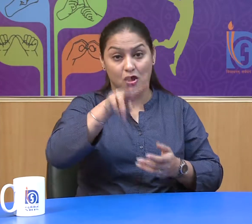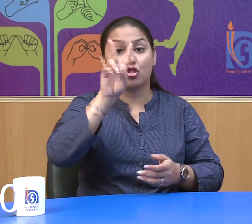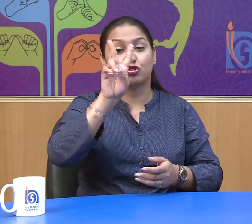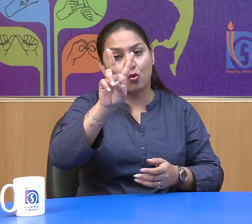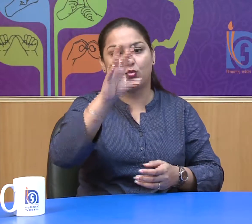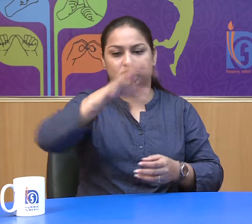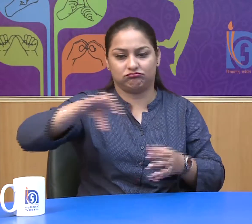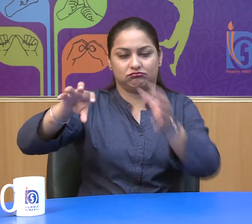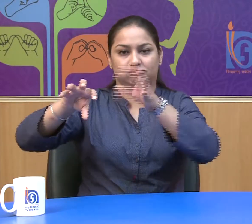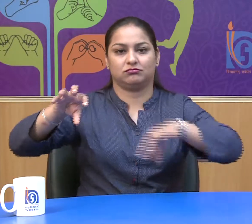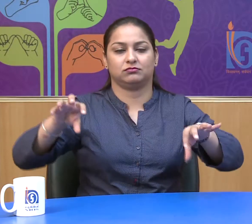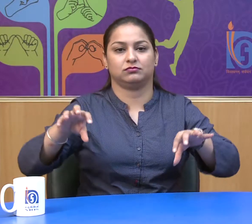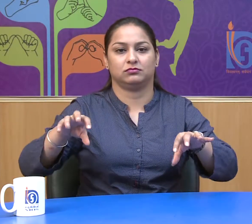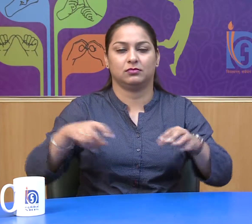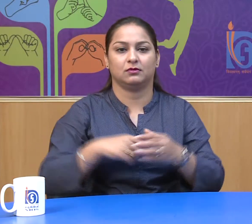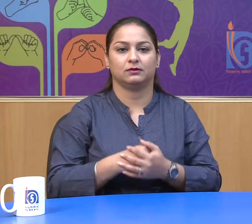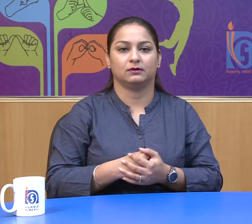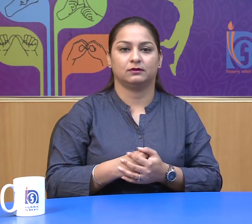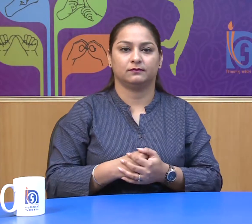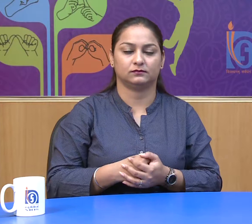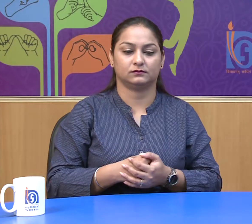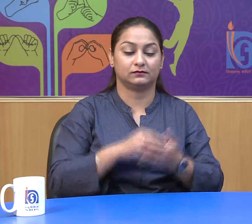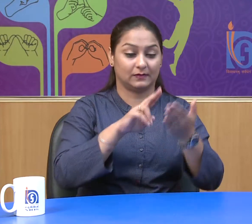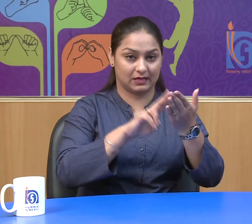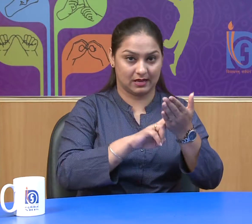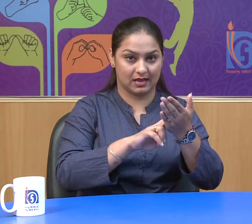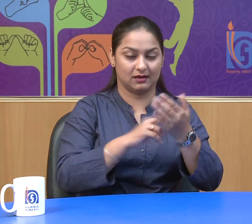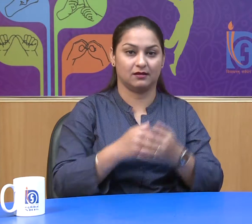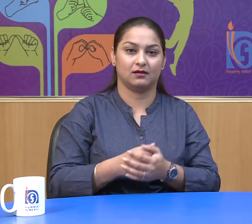streams: Nirguna Bhakti, Nirguna